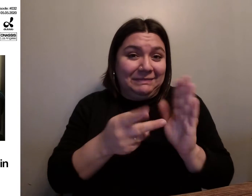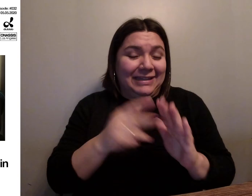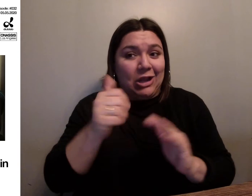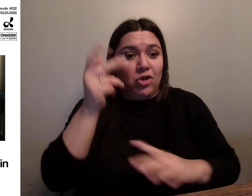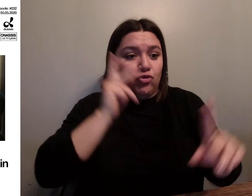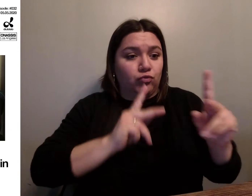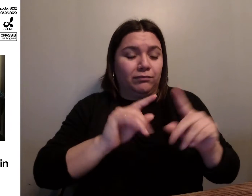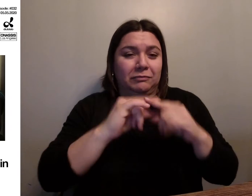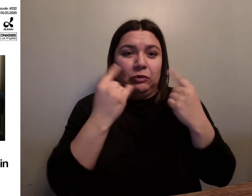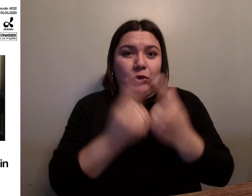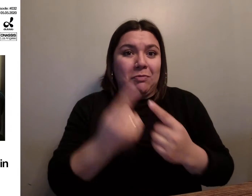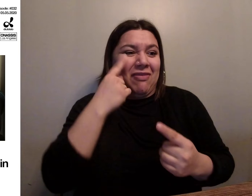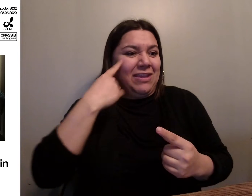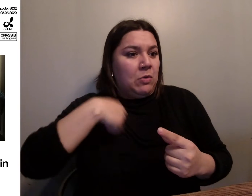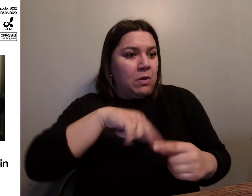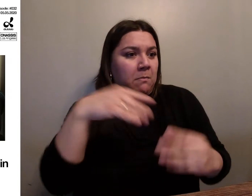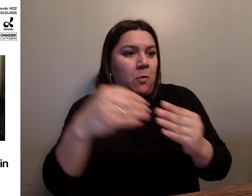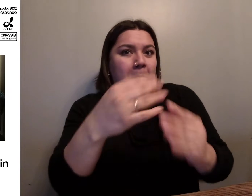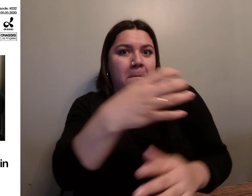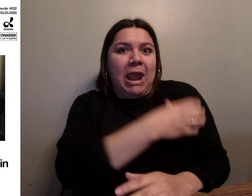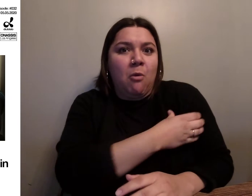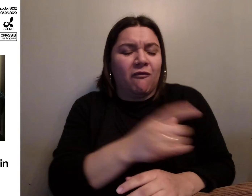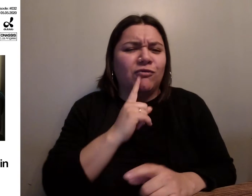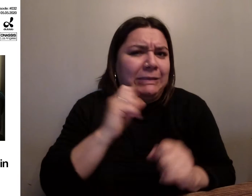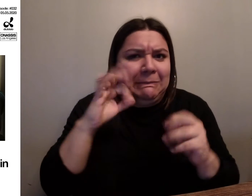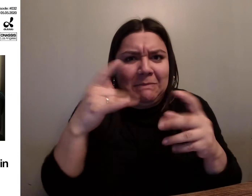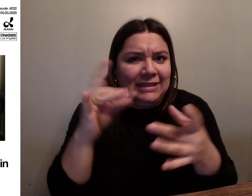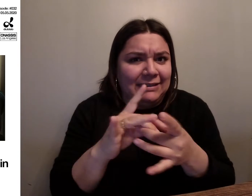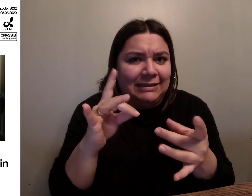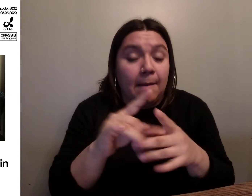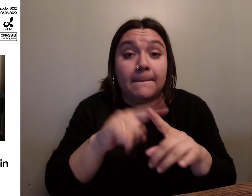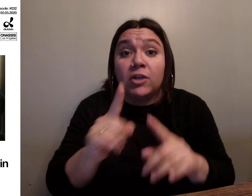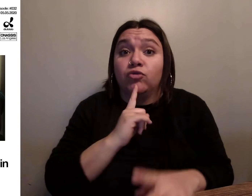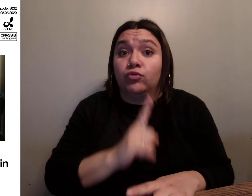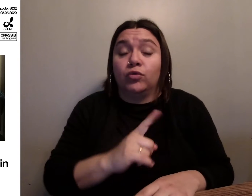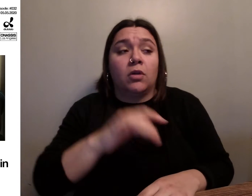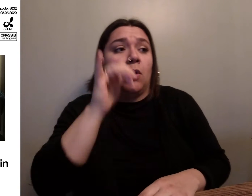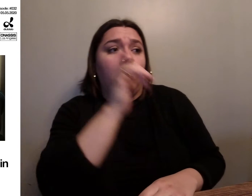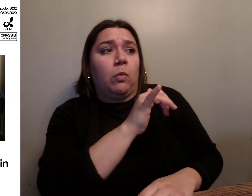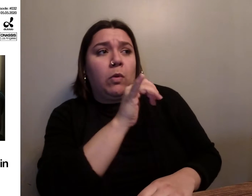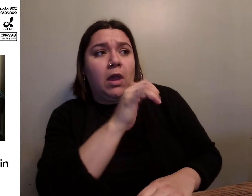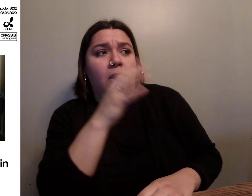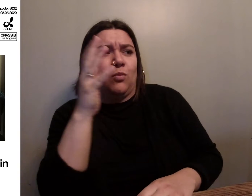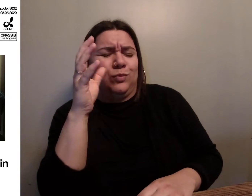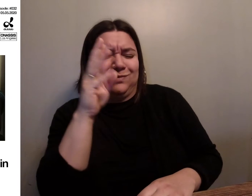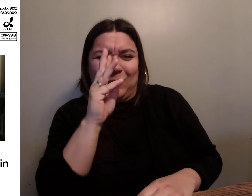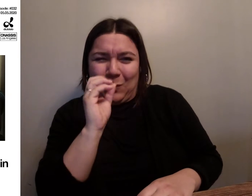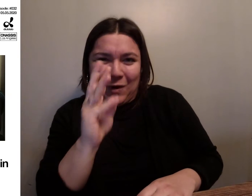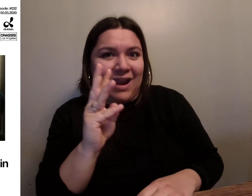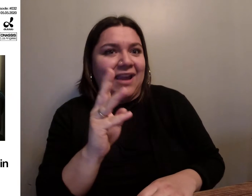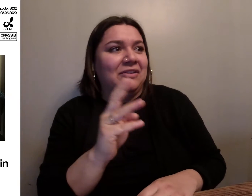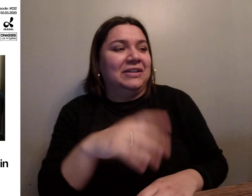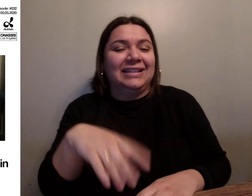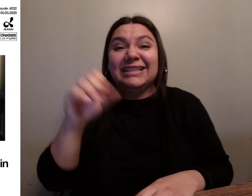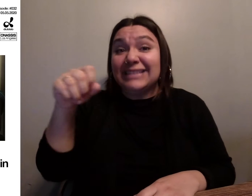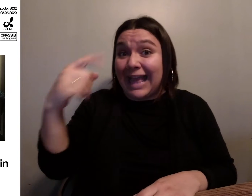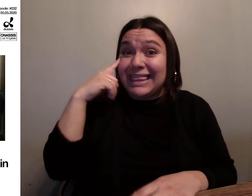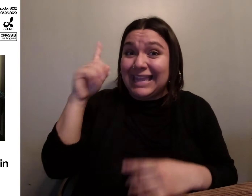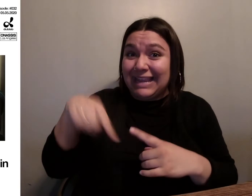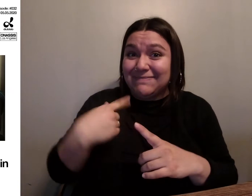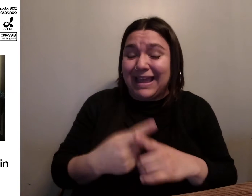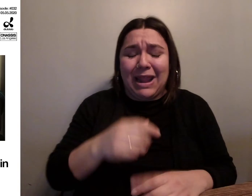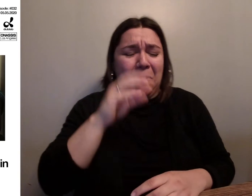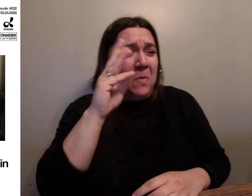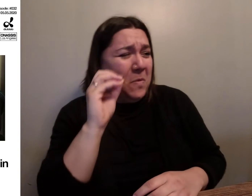it's true. Wow. The other thing, wow. Yeah, think about that. Wow. Isn't that fabulous? That's a